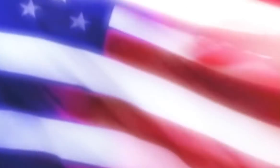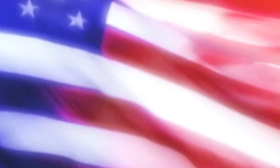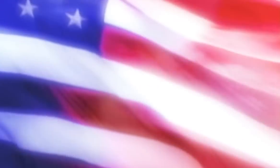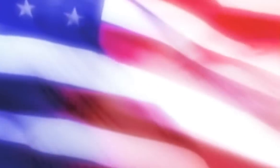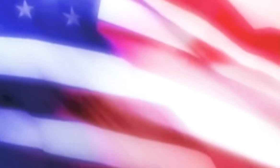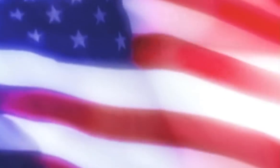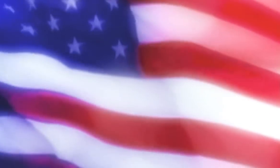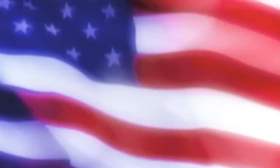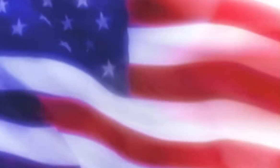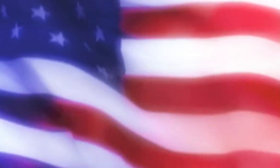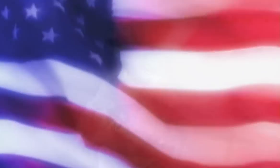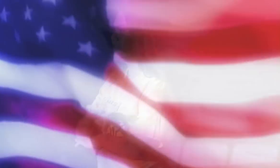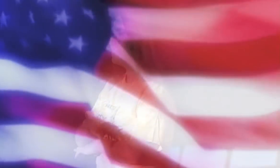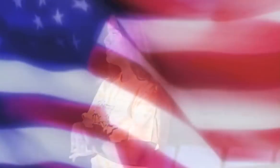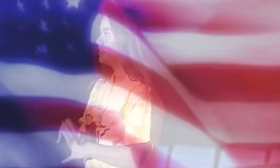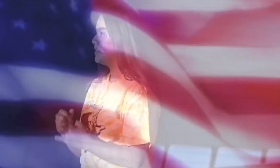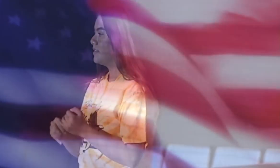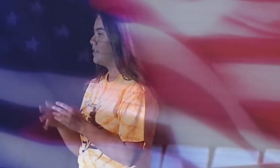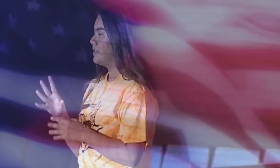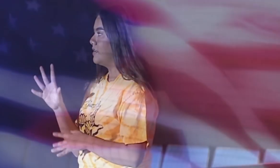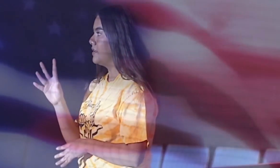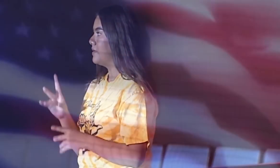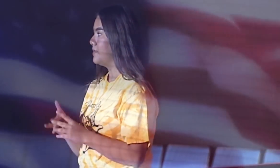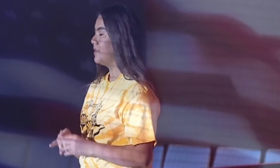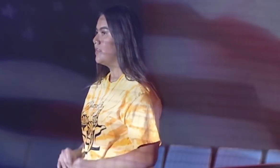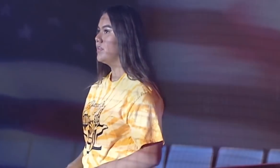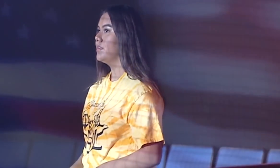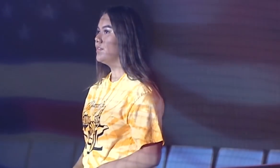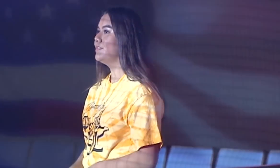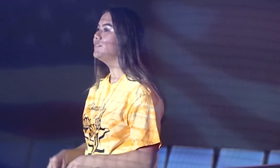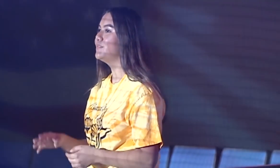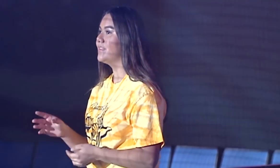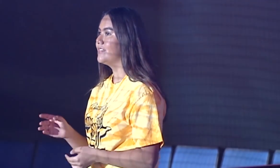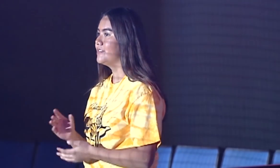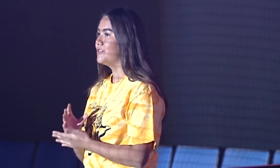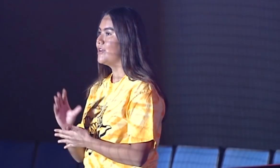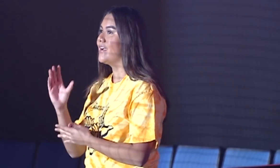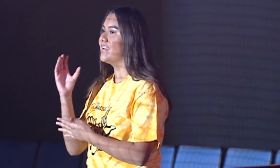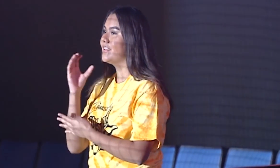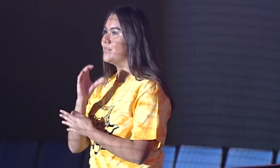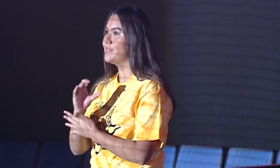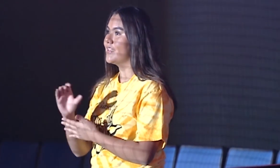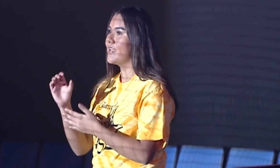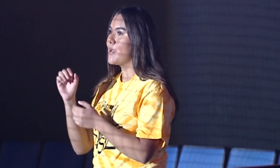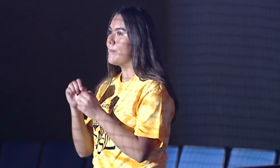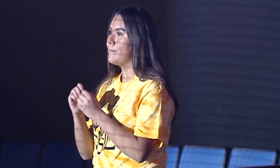twilight's last gleaming Whose broad stripes